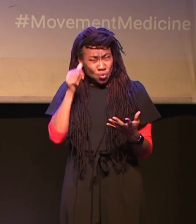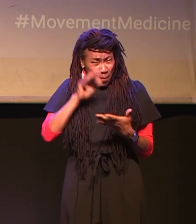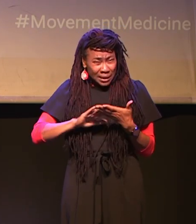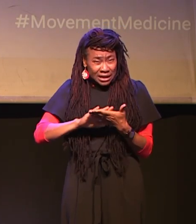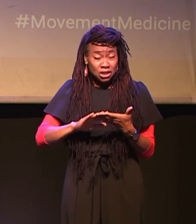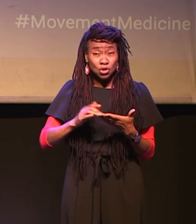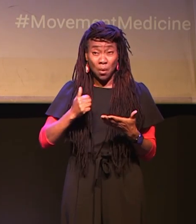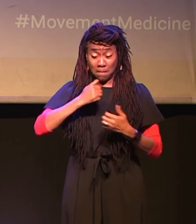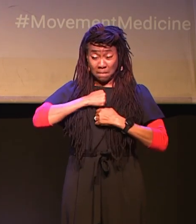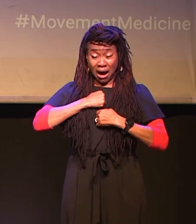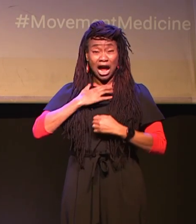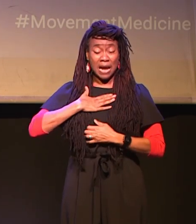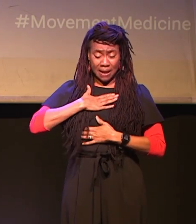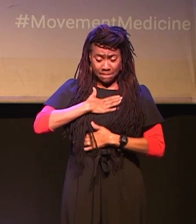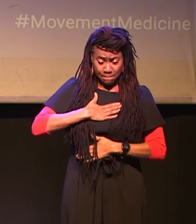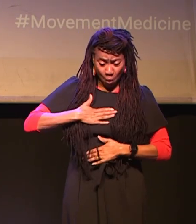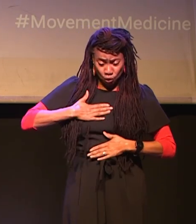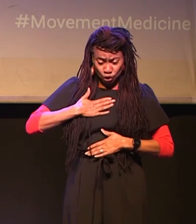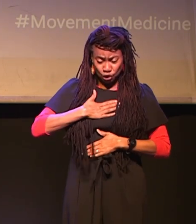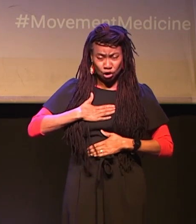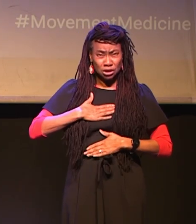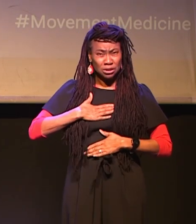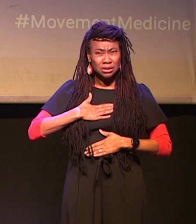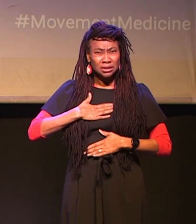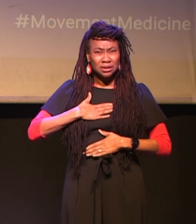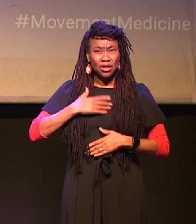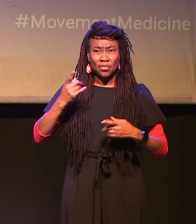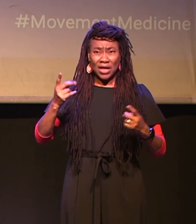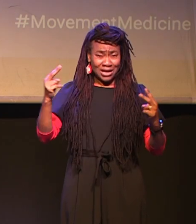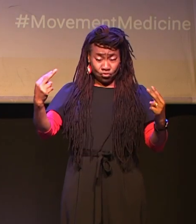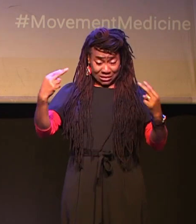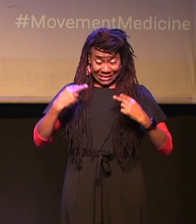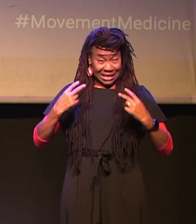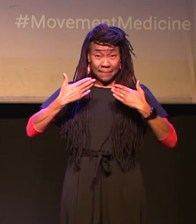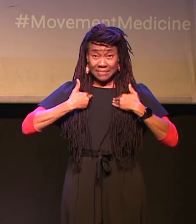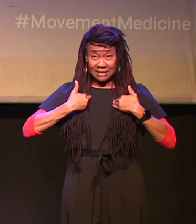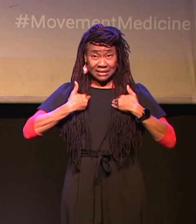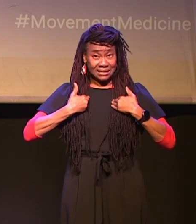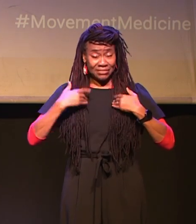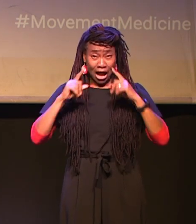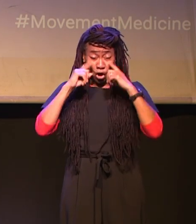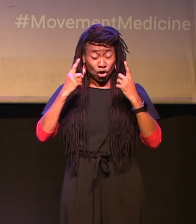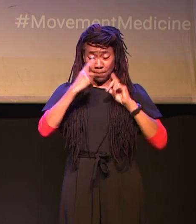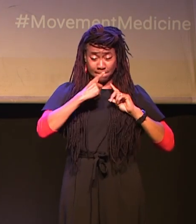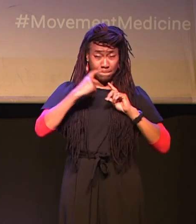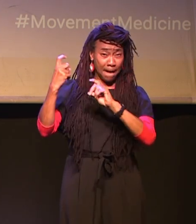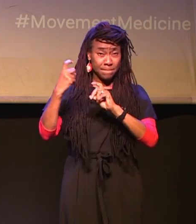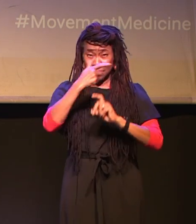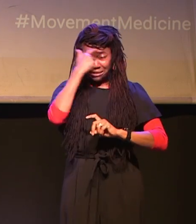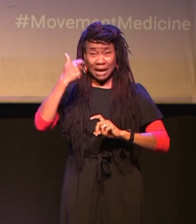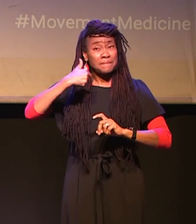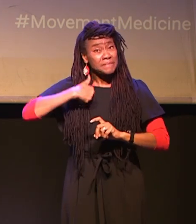emotion, my knowing, it just was not readable, legible in that context. And